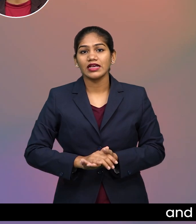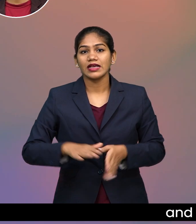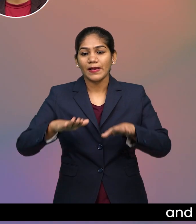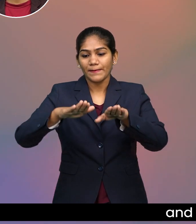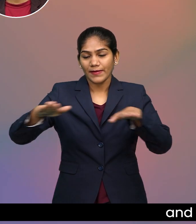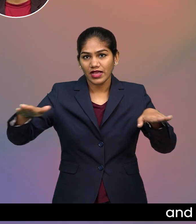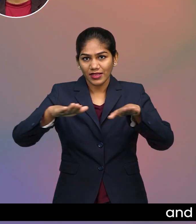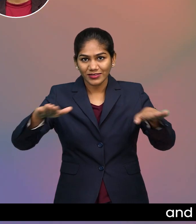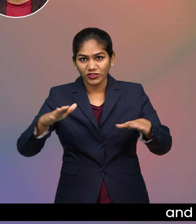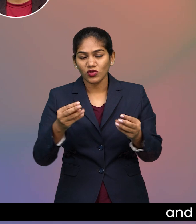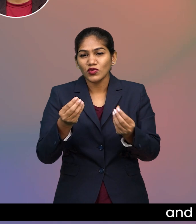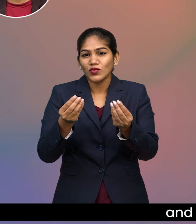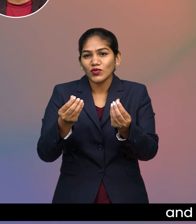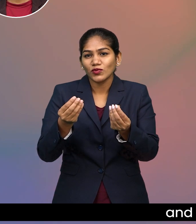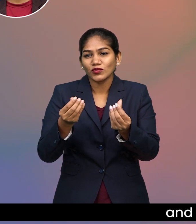soil.